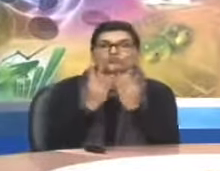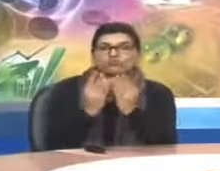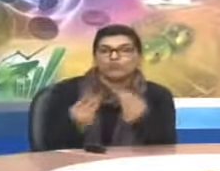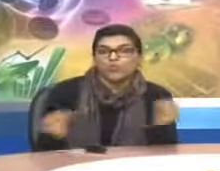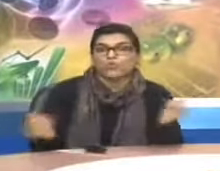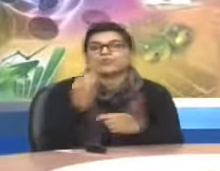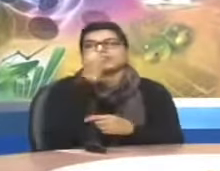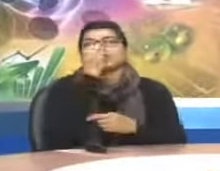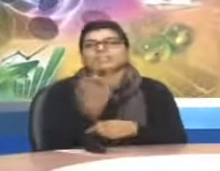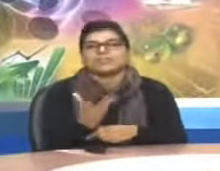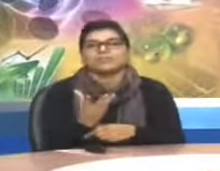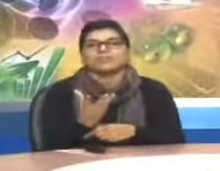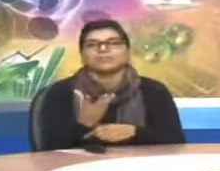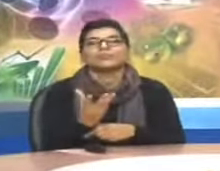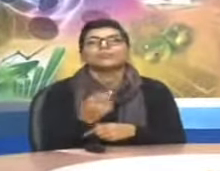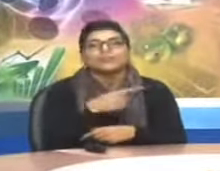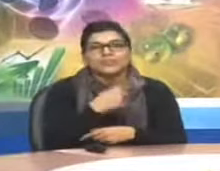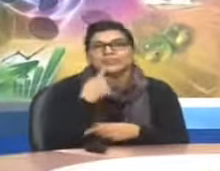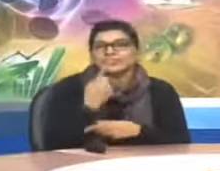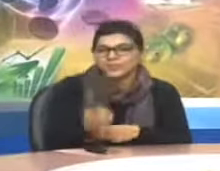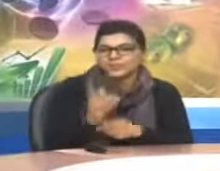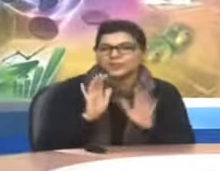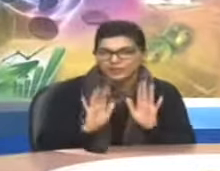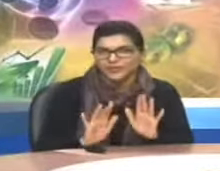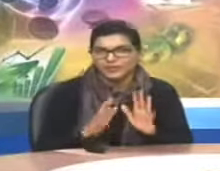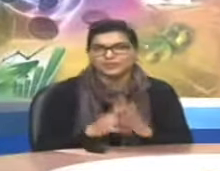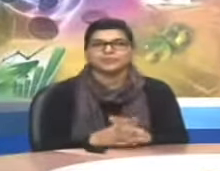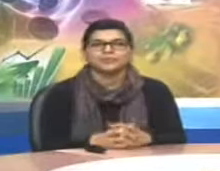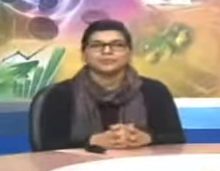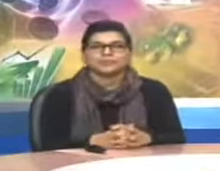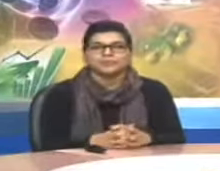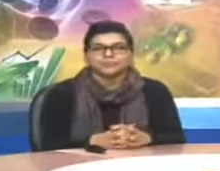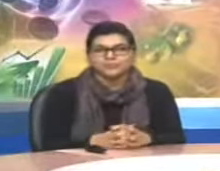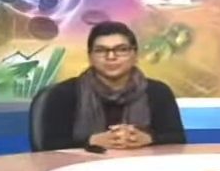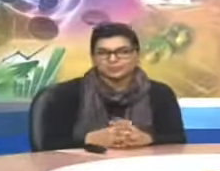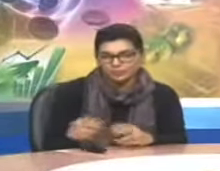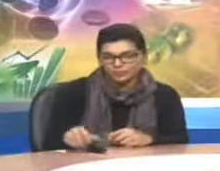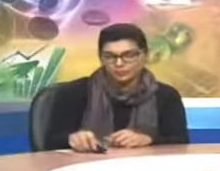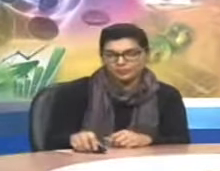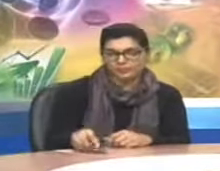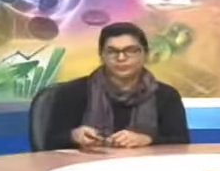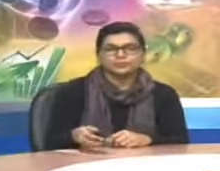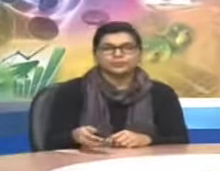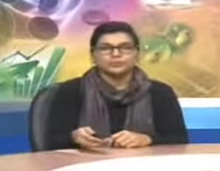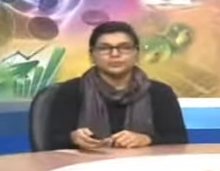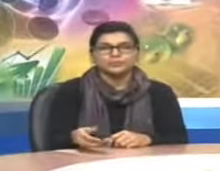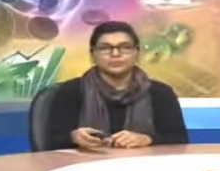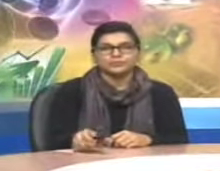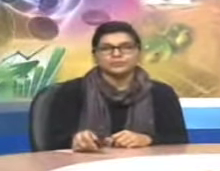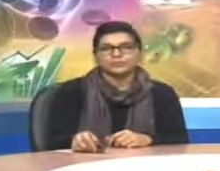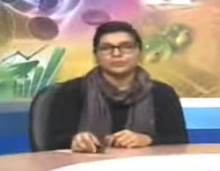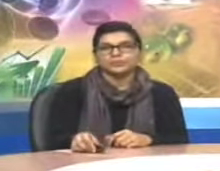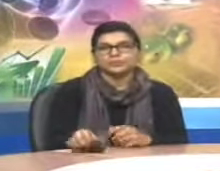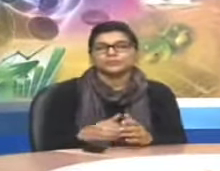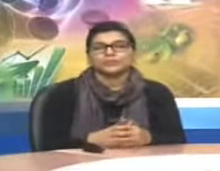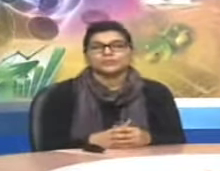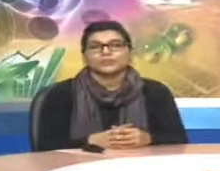instead of throwing, we are using it for another purpose, like a bottle, you can see in the picture.